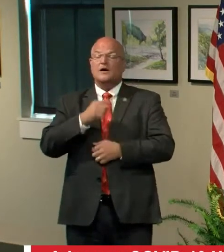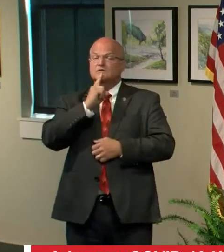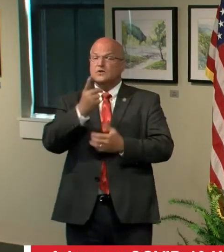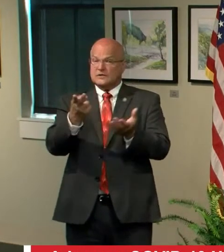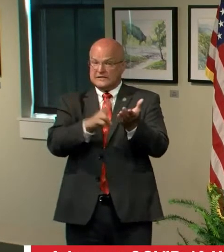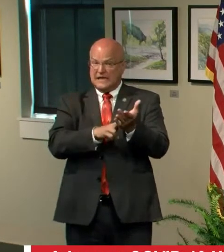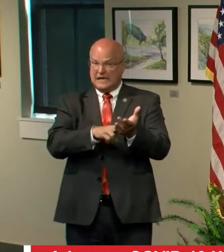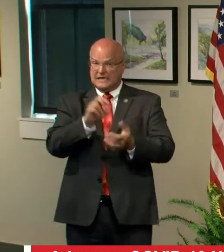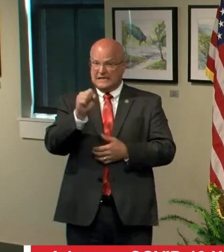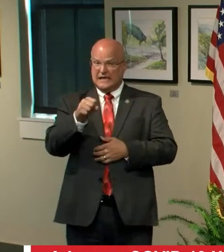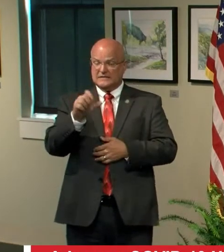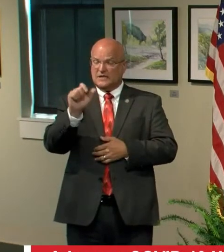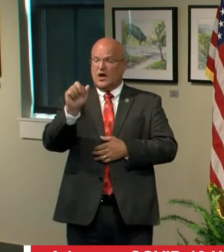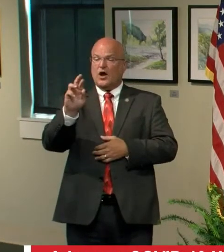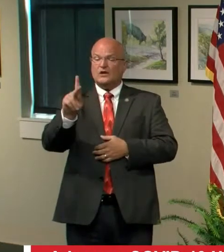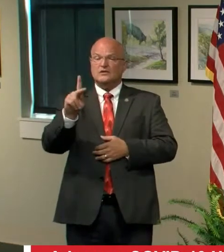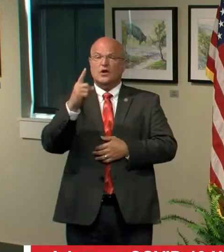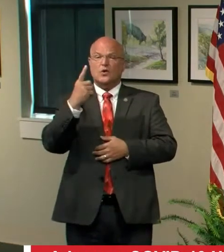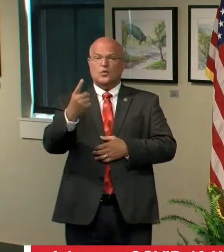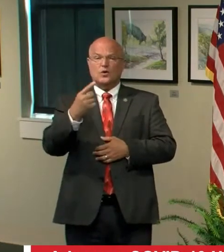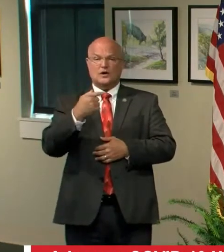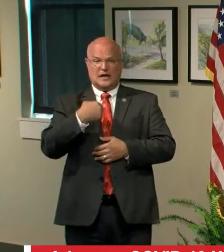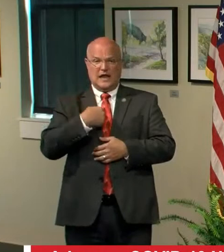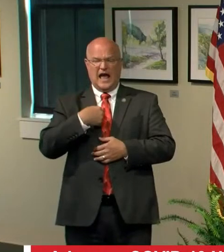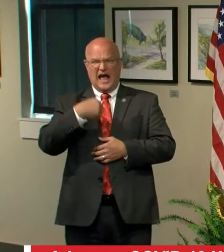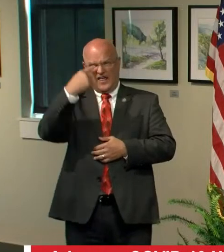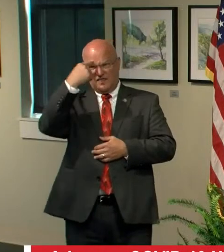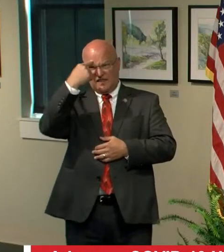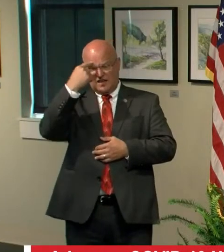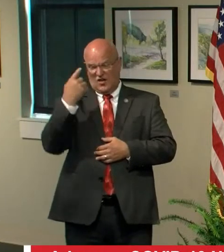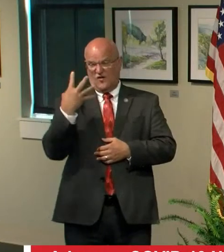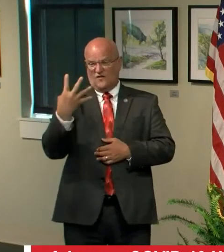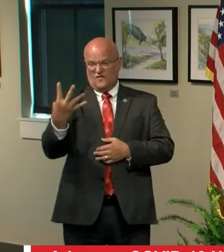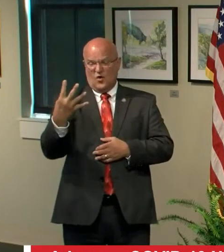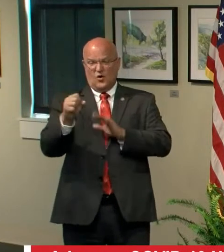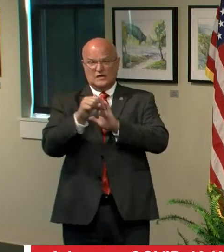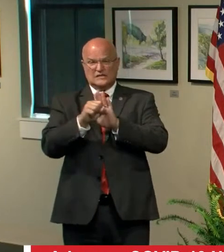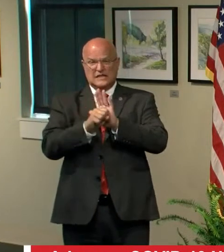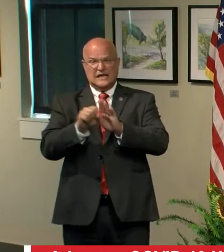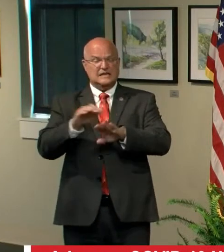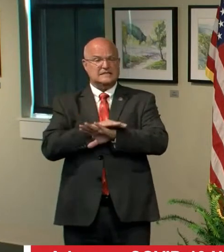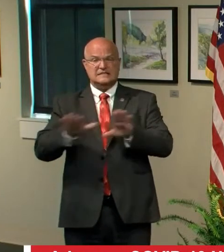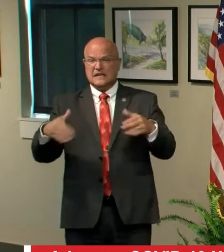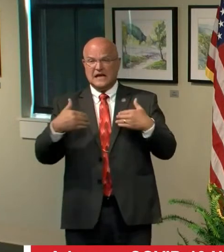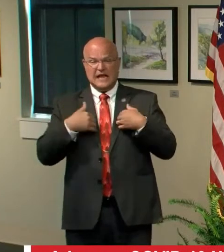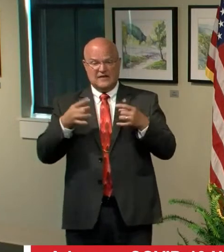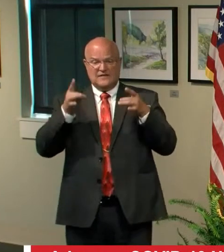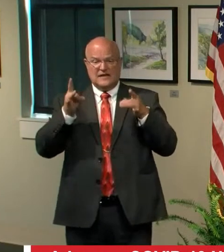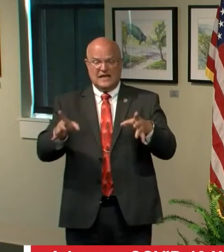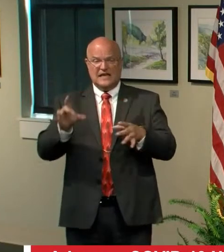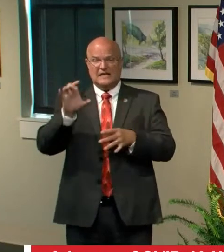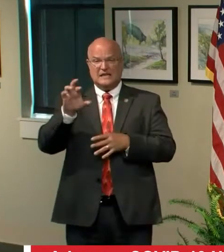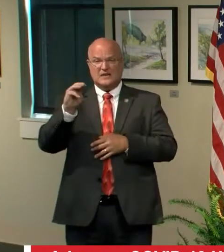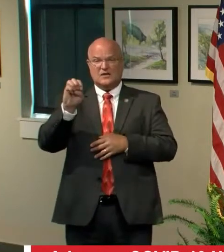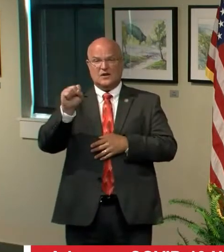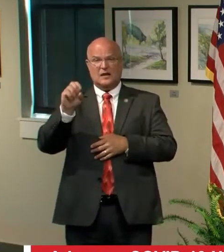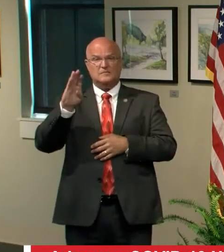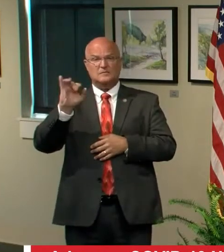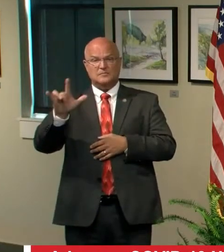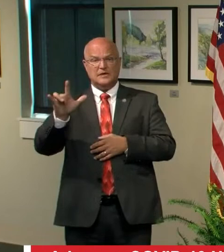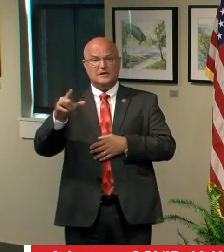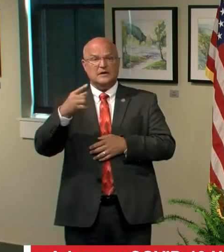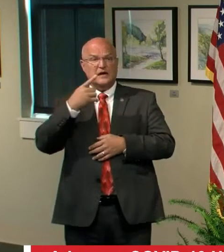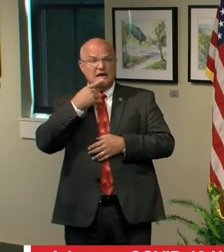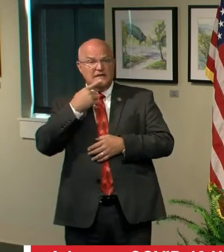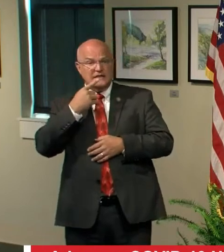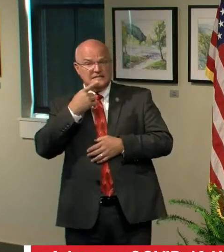certainly sign it. Arkansas is one of, I believe, 4 states that does not have a hate crimes bill, which says that